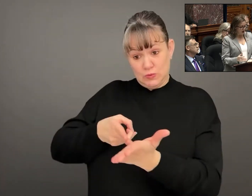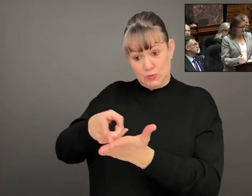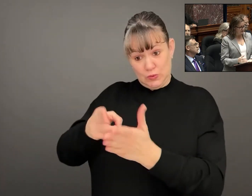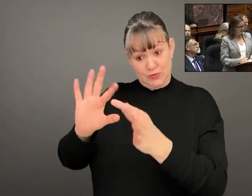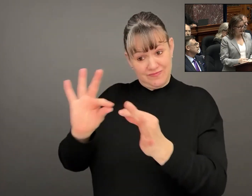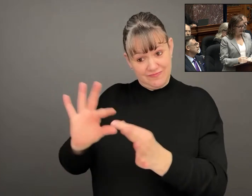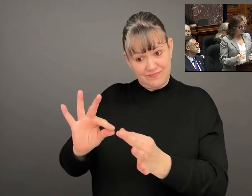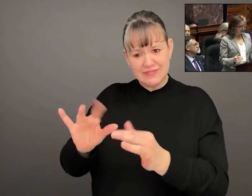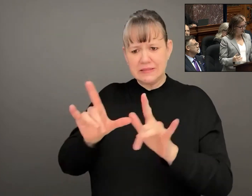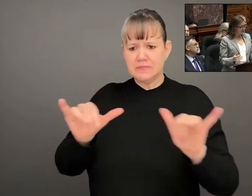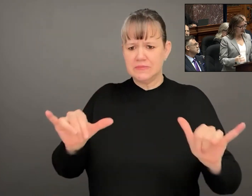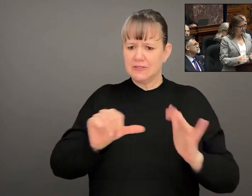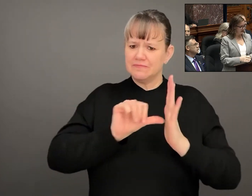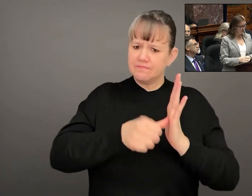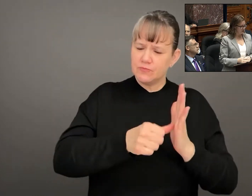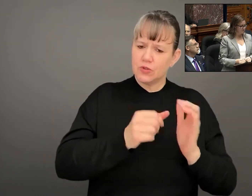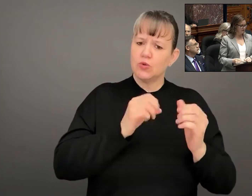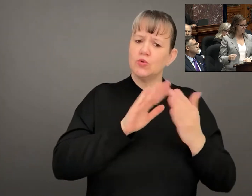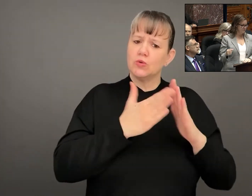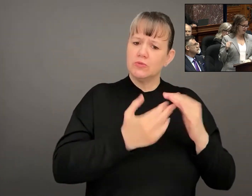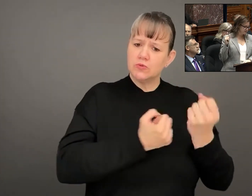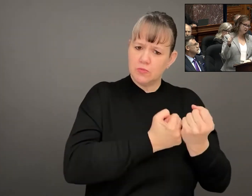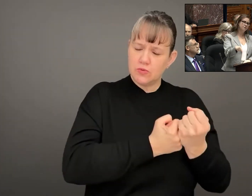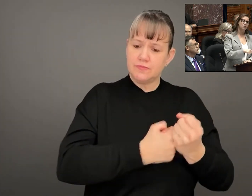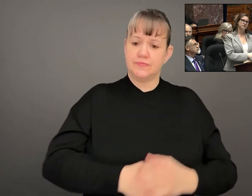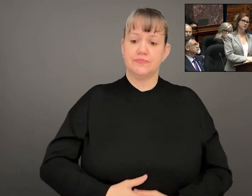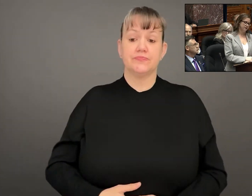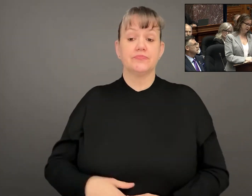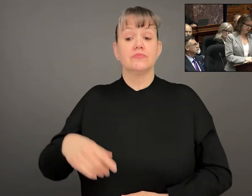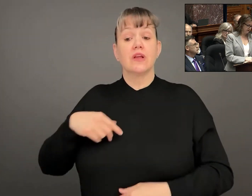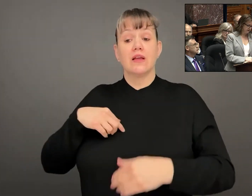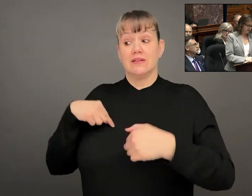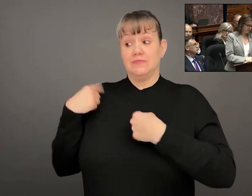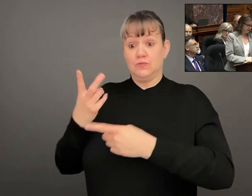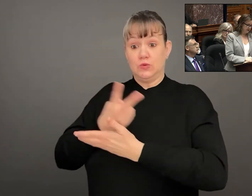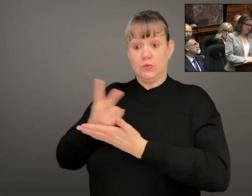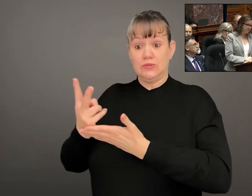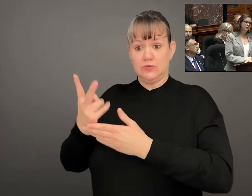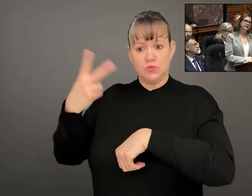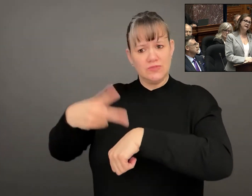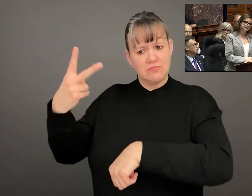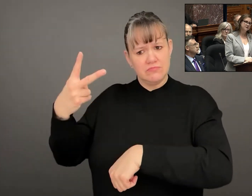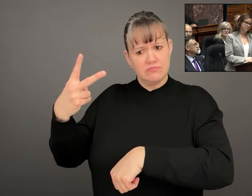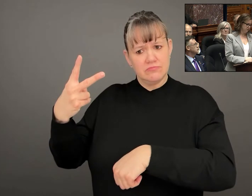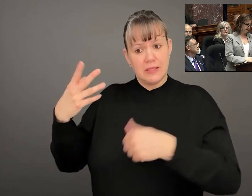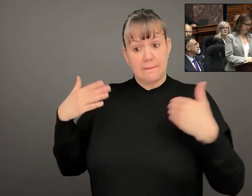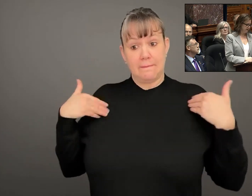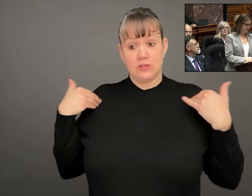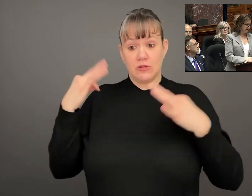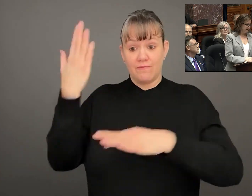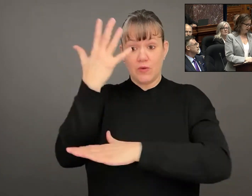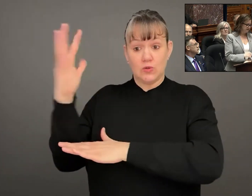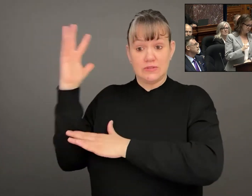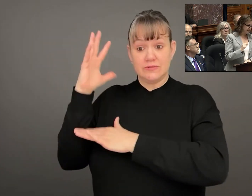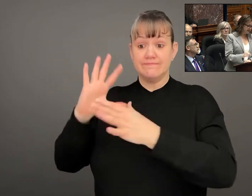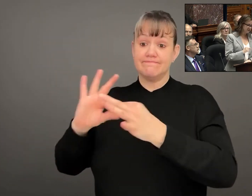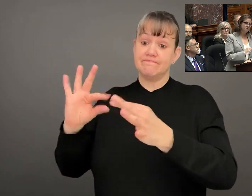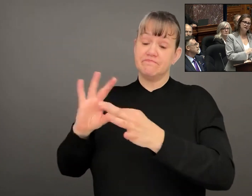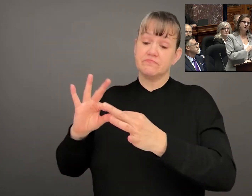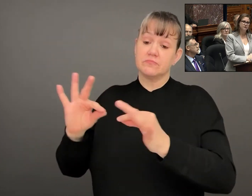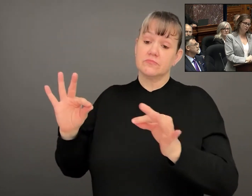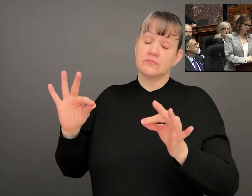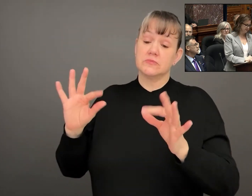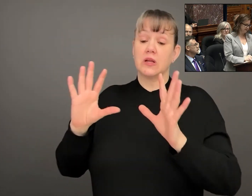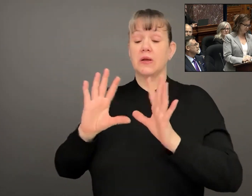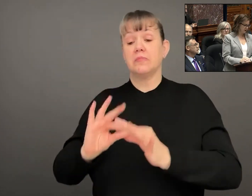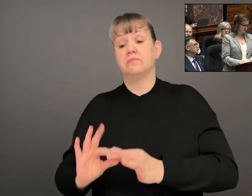Speaker, twice in as many weeks I have heard from the Minister of Forestry infer that his community is the place to